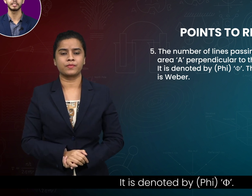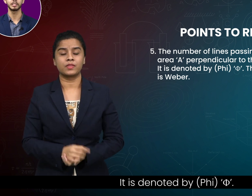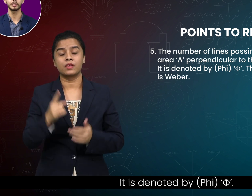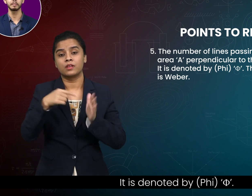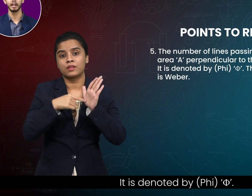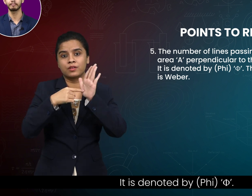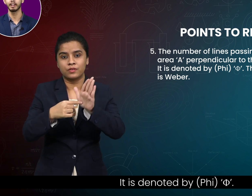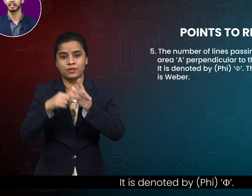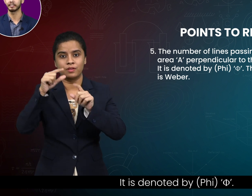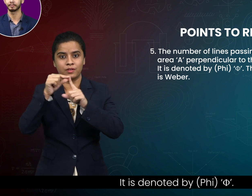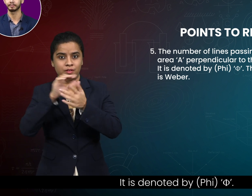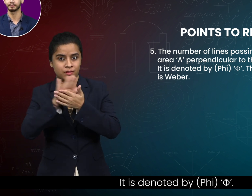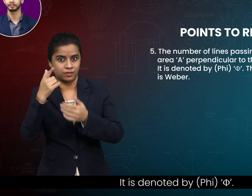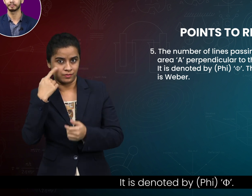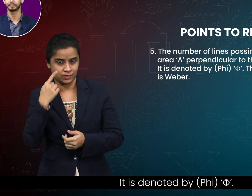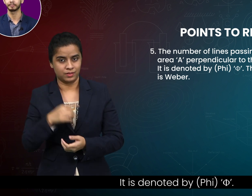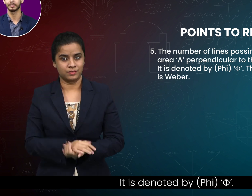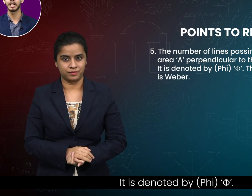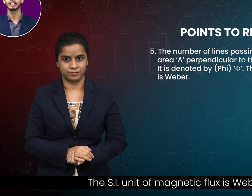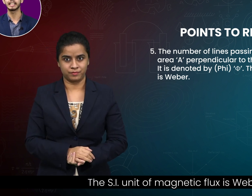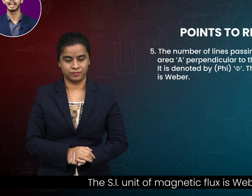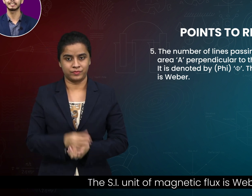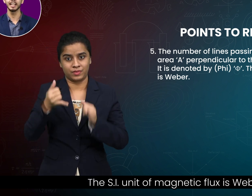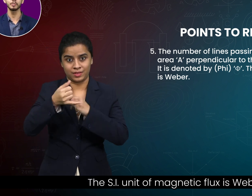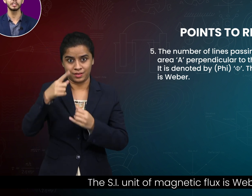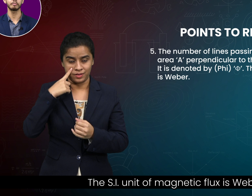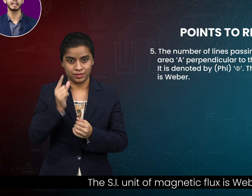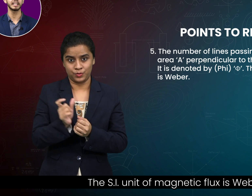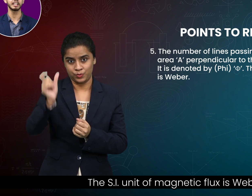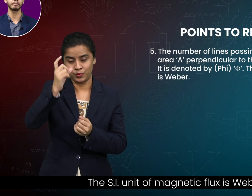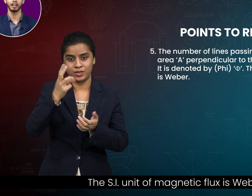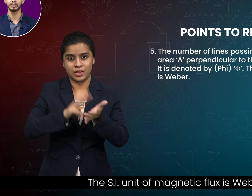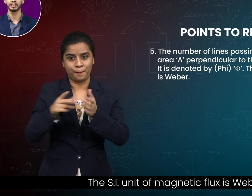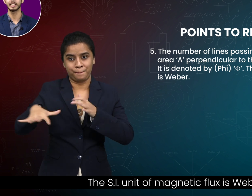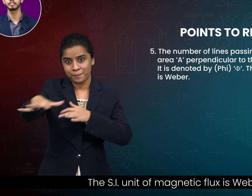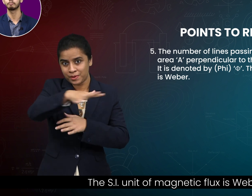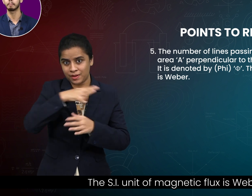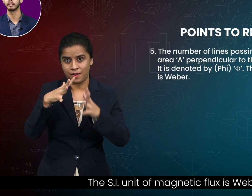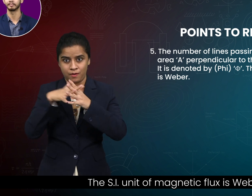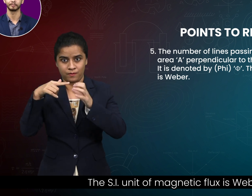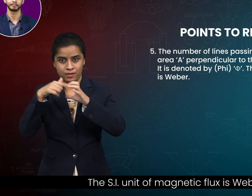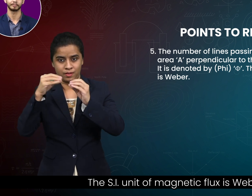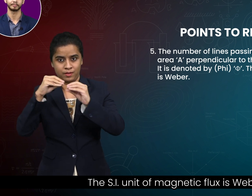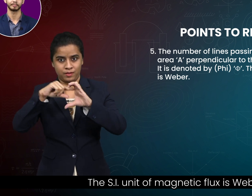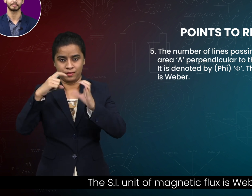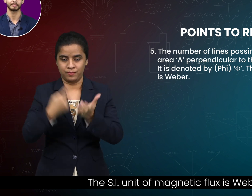It is denoted by phi. The SI unit of magnetic flux is Weber.